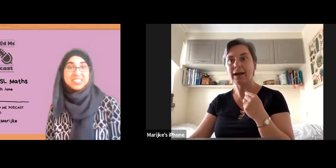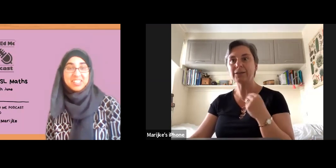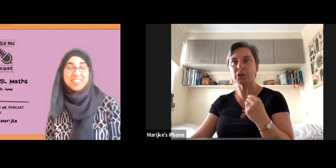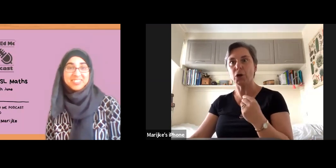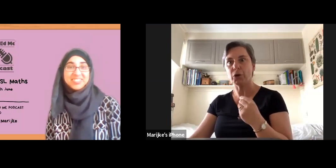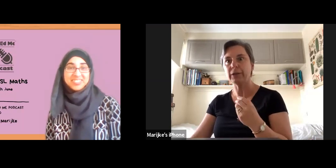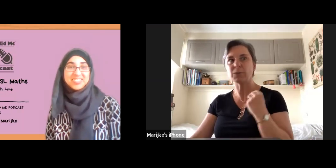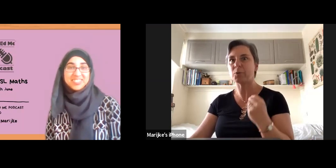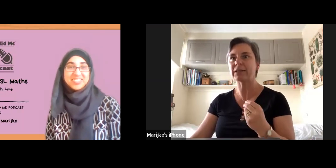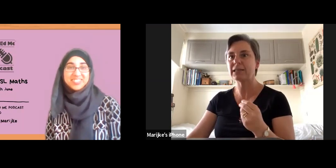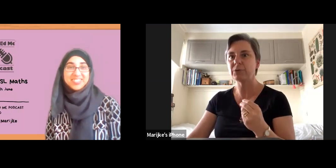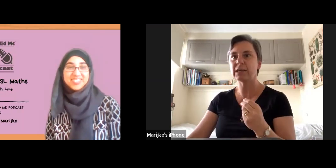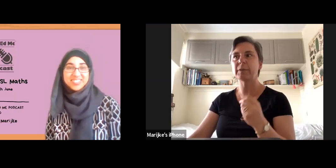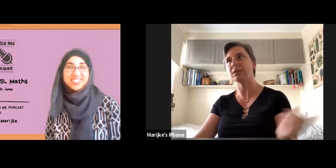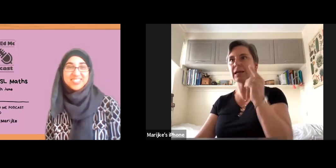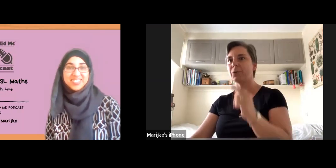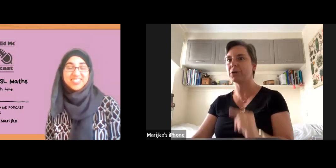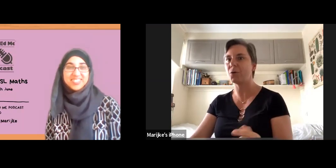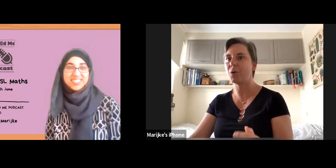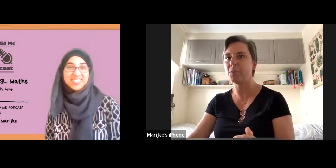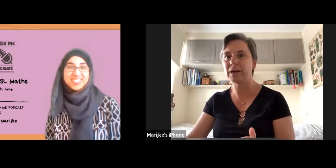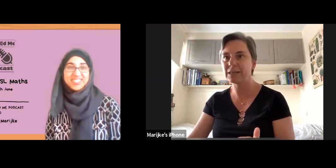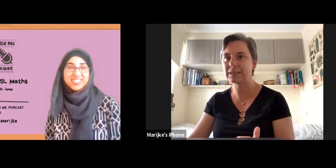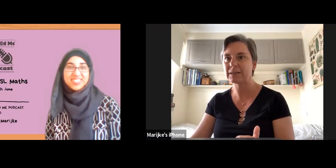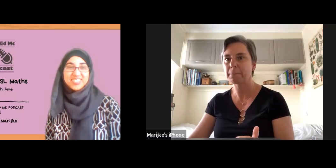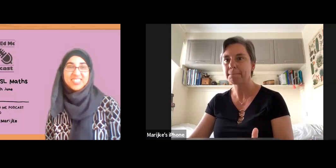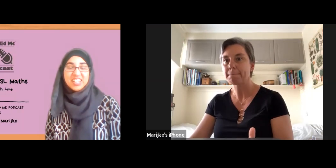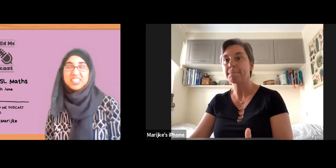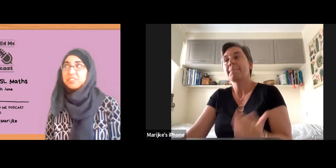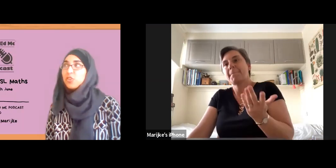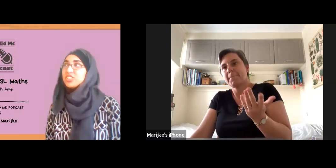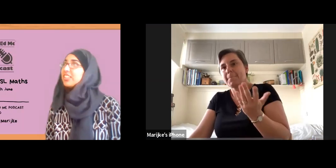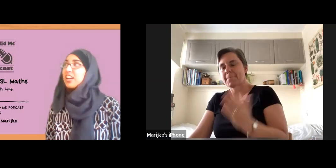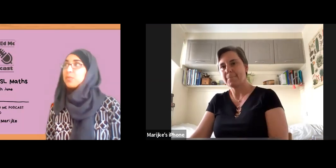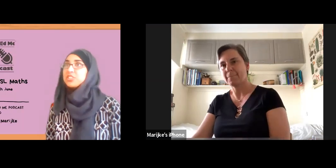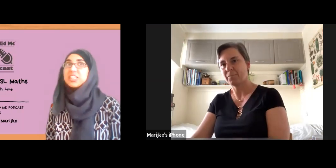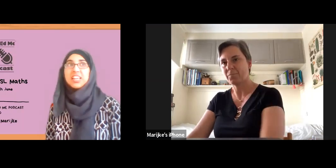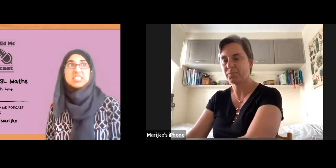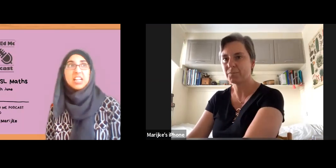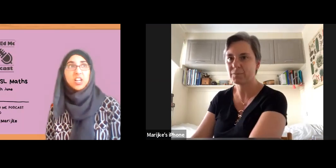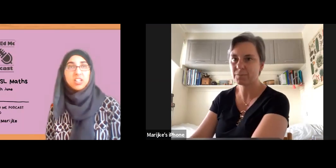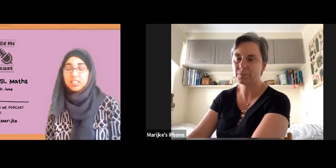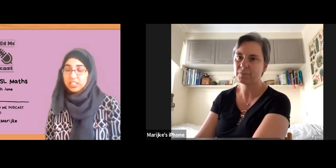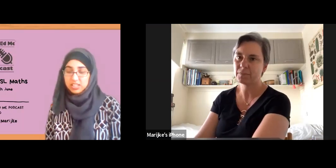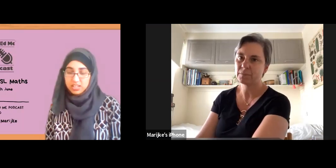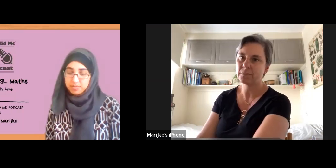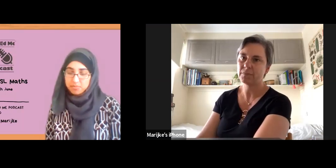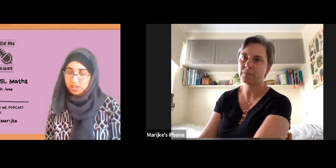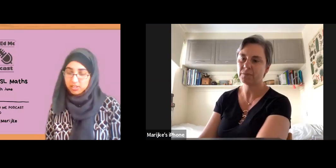to learn and to practice their reading, because I want to go out with my friends. Because unfortunately, I've worked with kids that are on